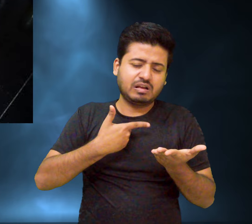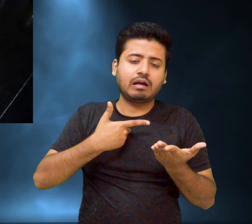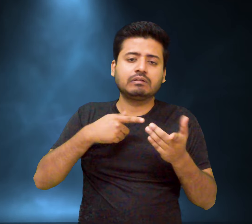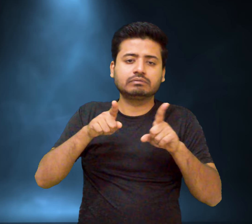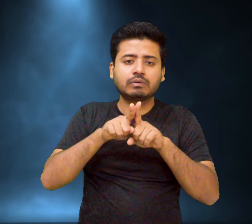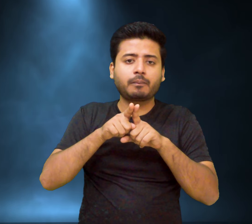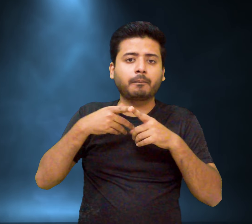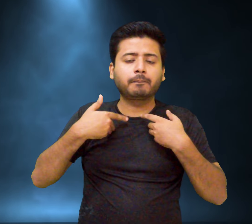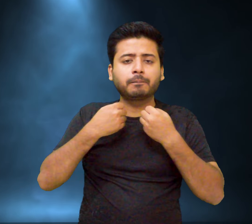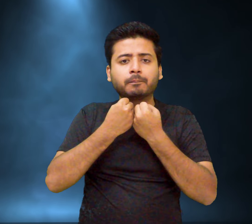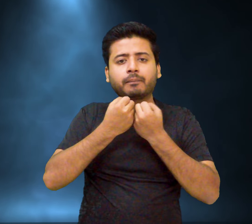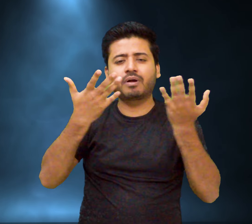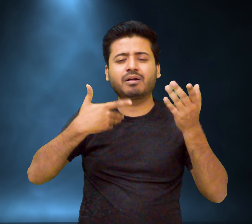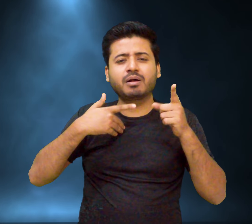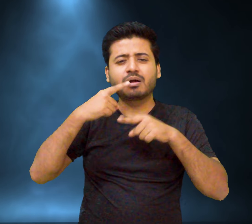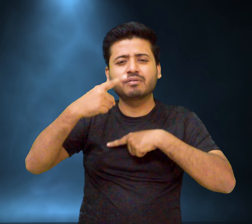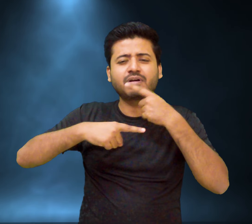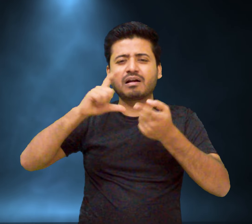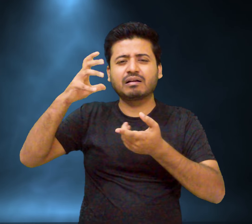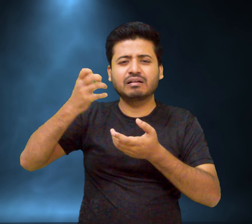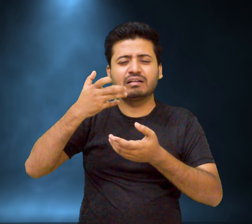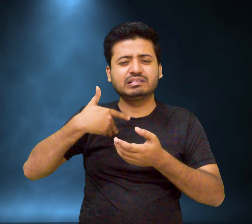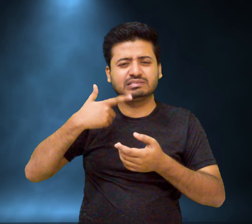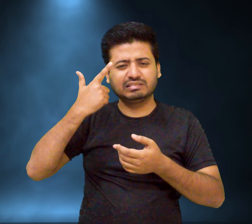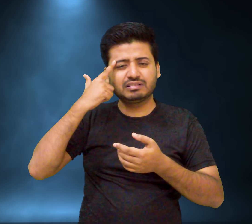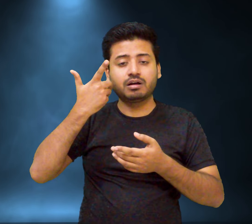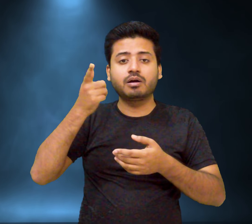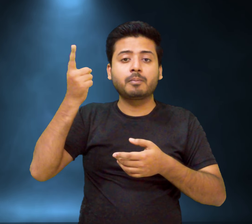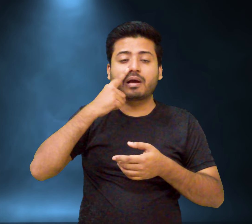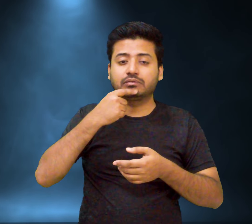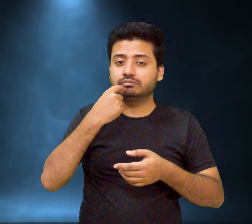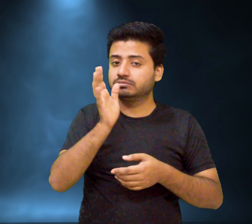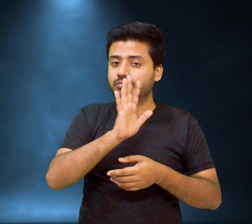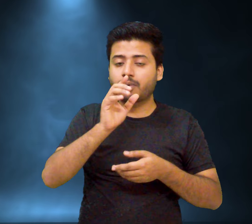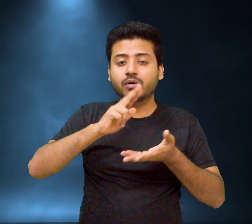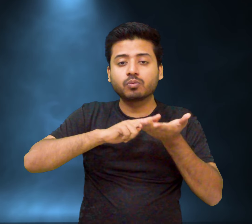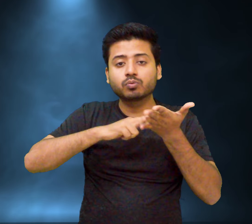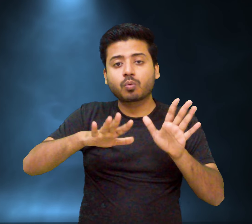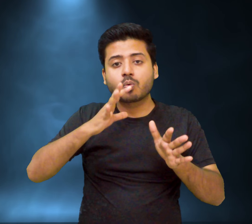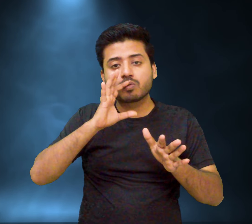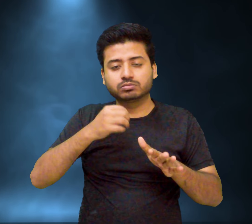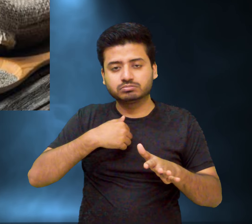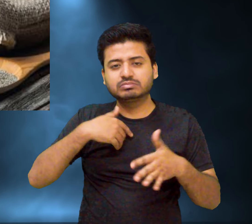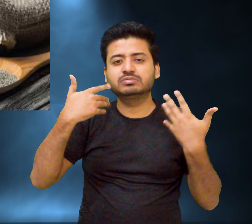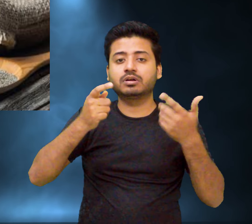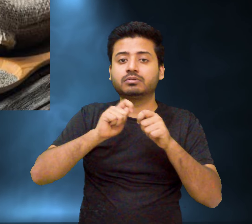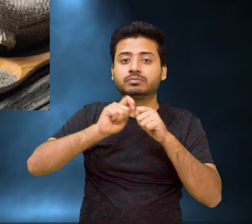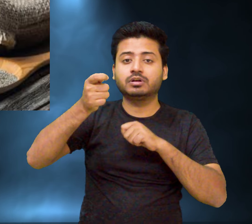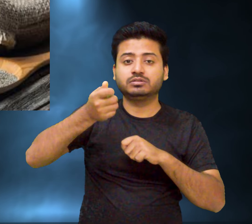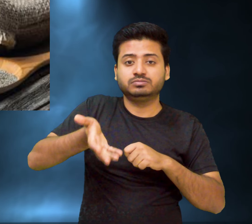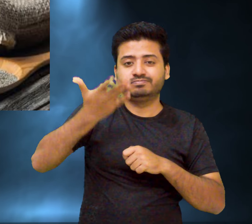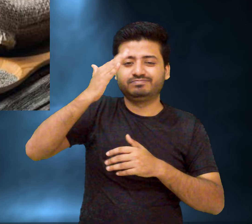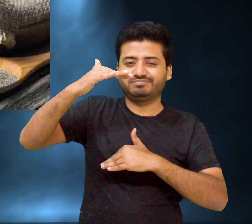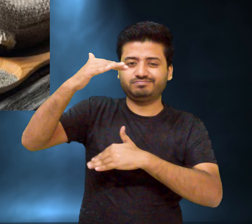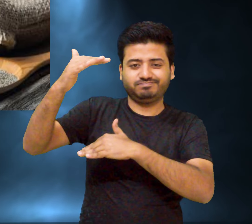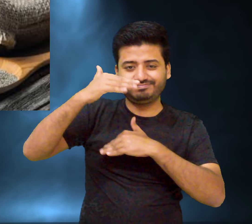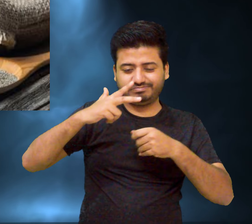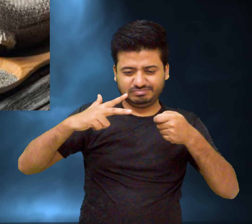surface. Visual inspection. Spread the peppercorns on a white sheet of paper to examine them closely. Reel. Pure black peppercorns are round with a